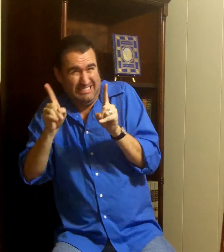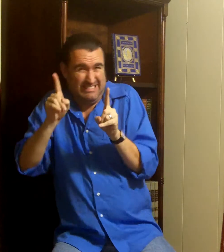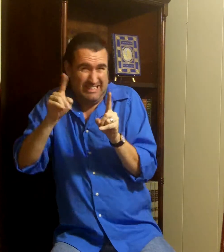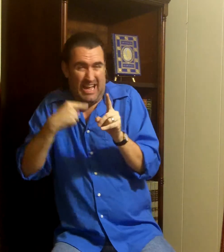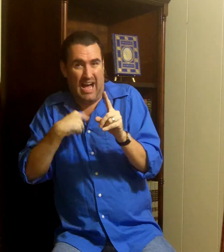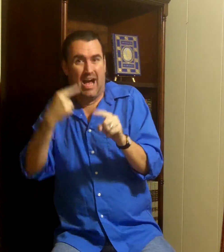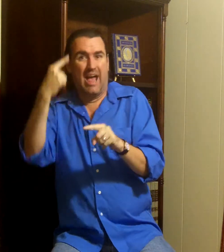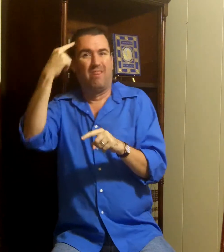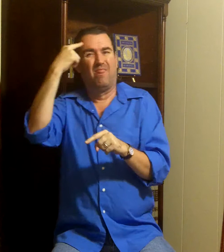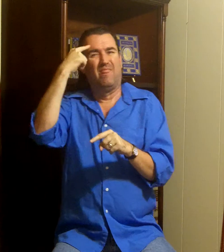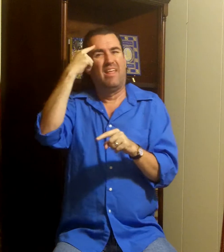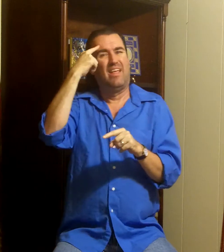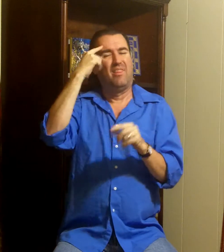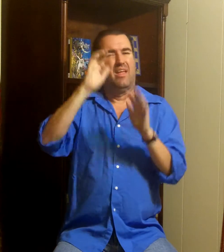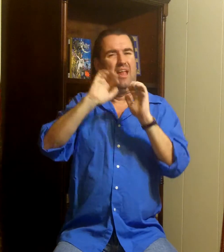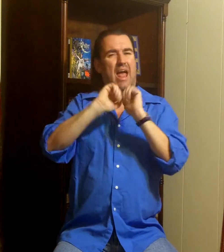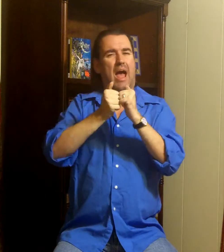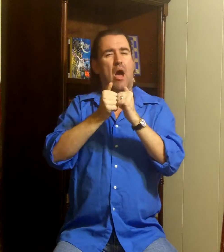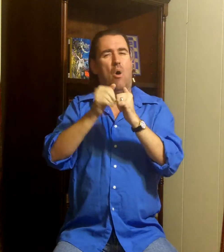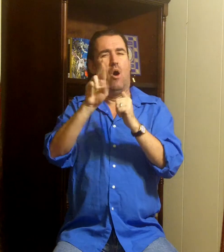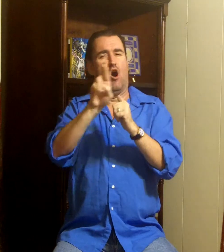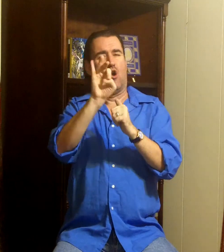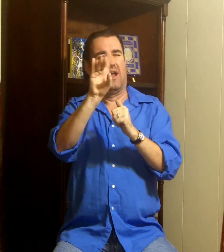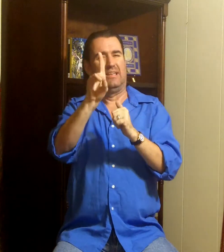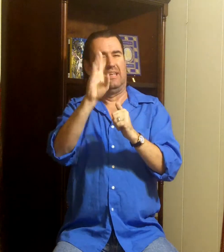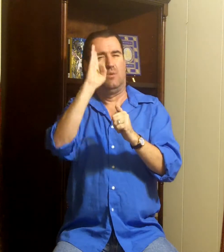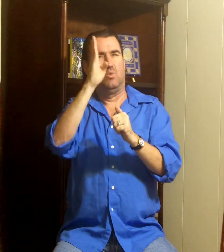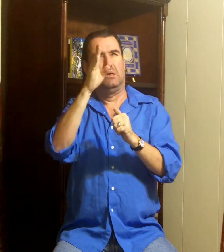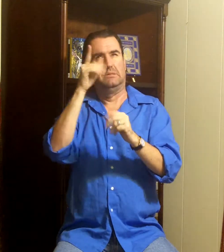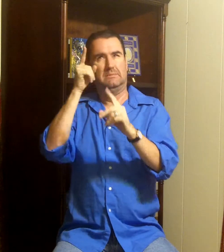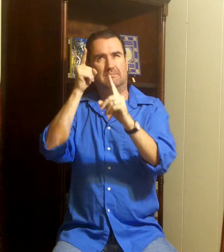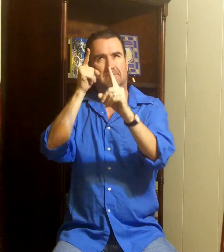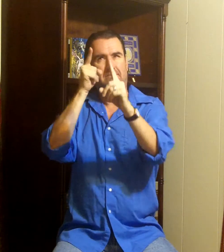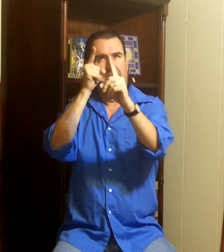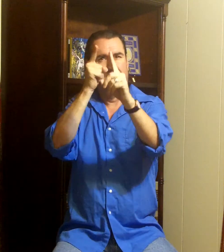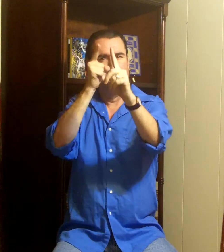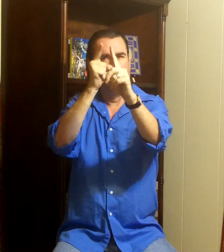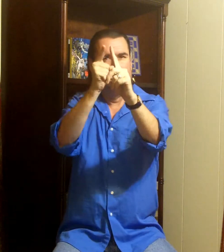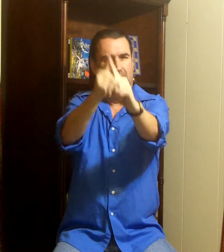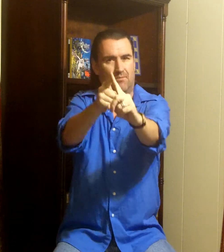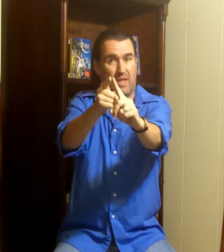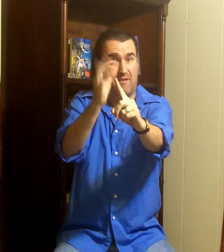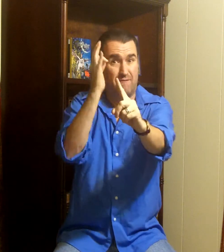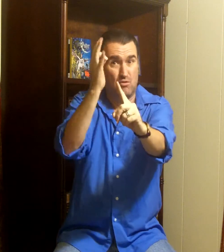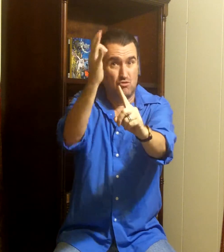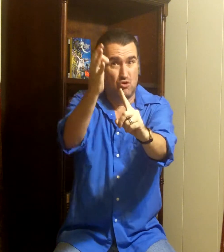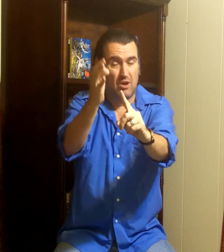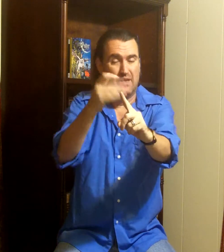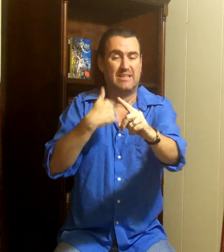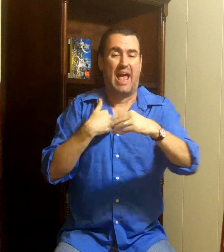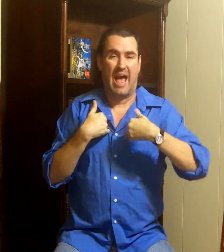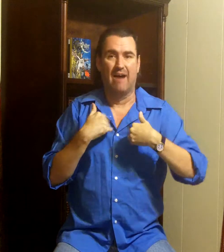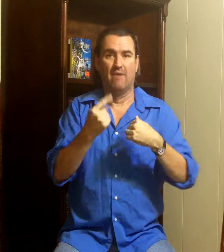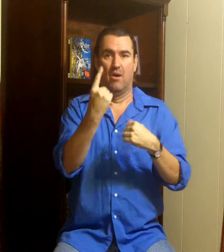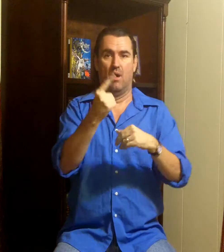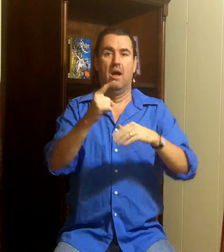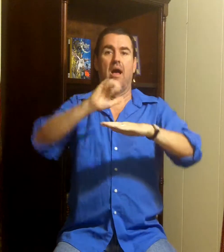that RID will probably go is set a base certification that everybody has to take and pass, and then you'll start being able to